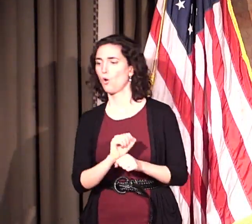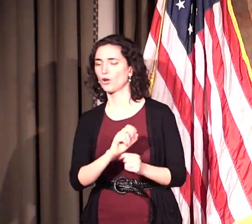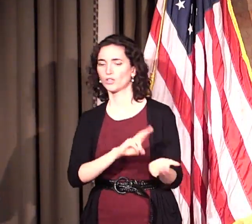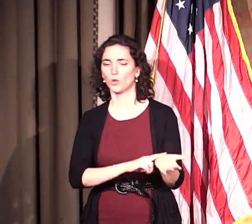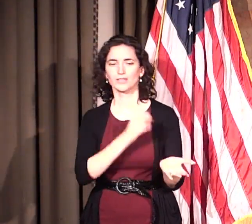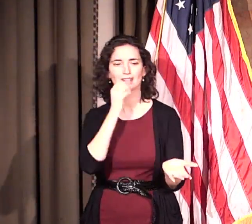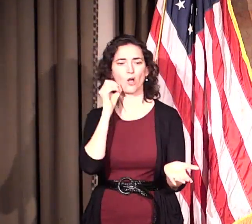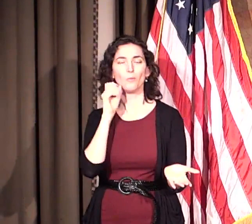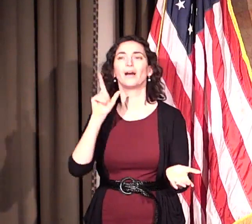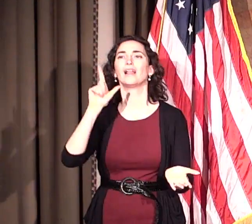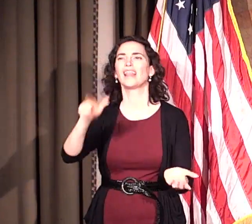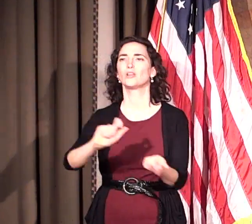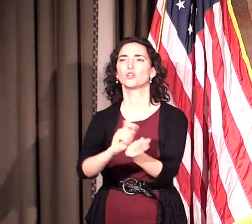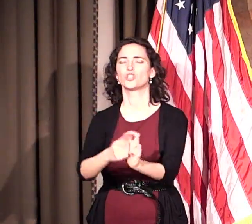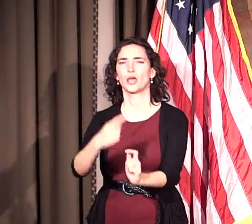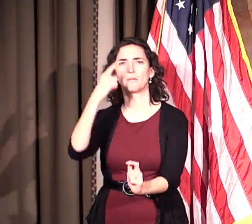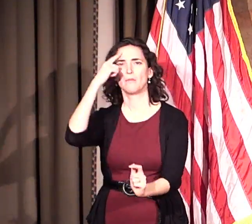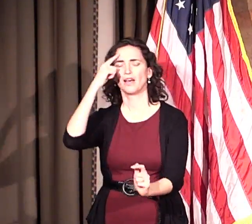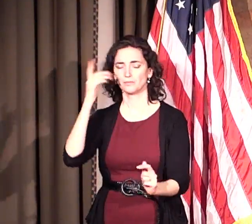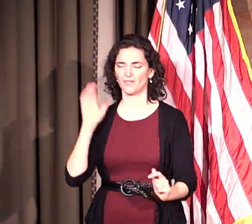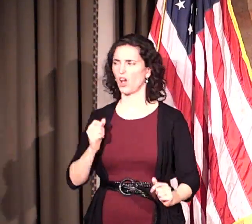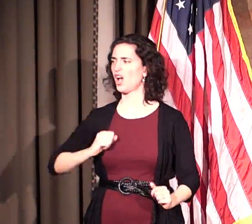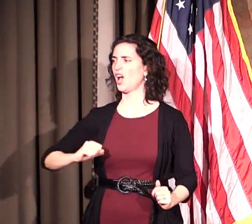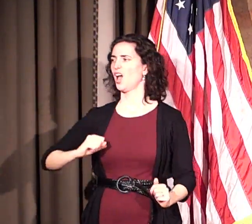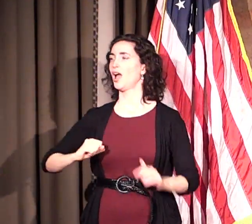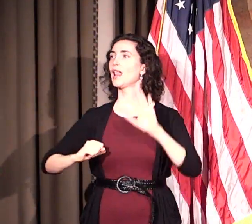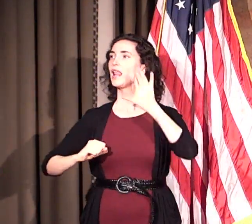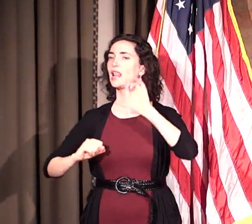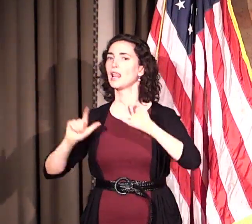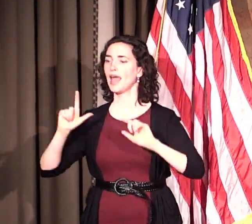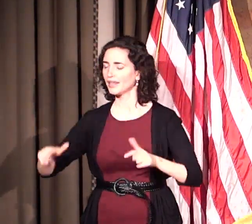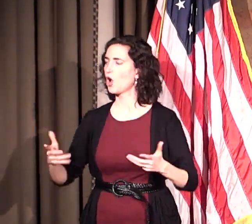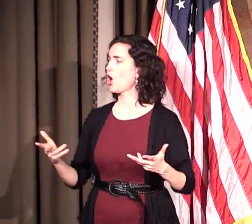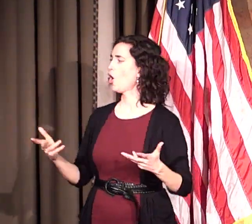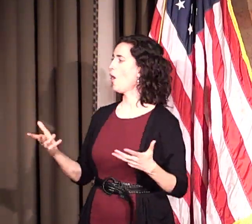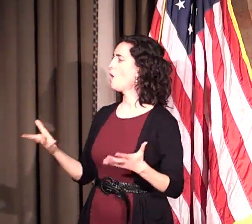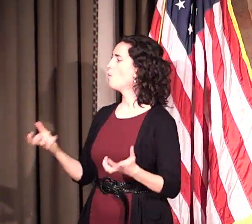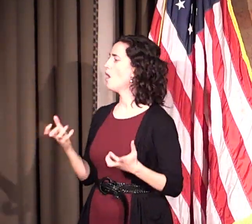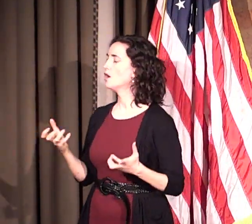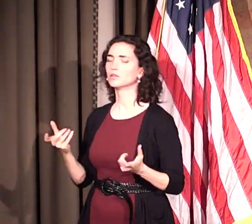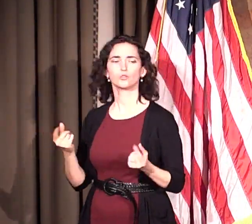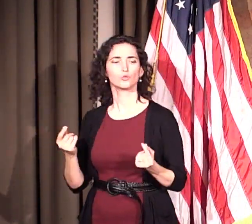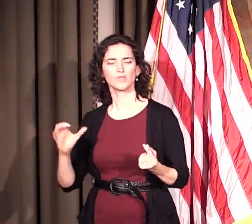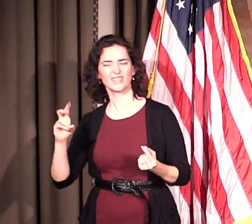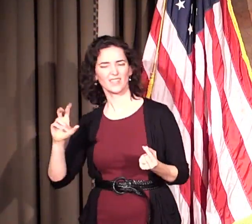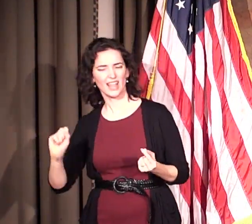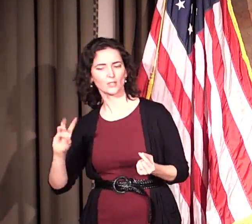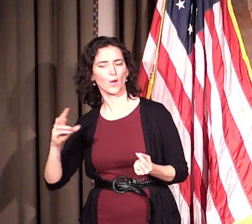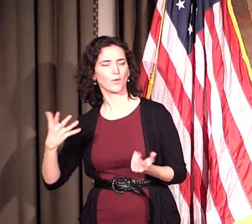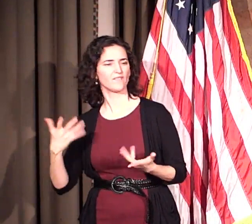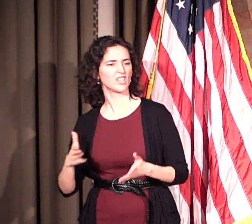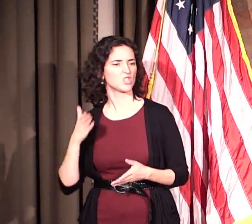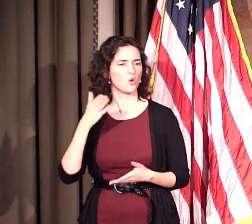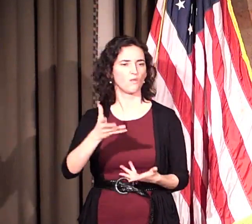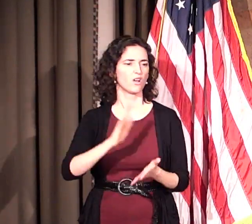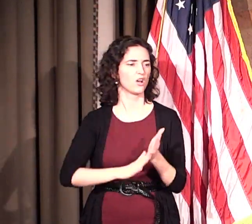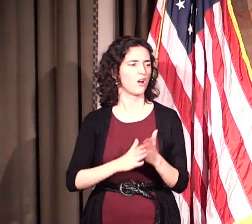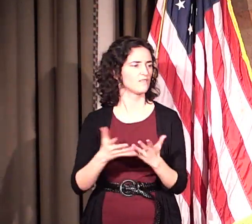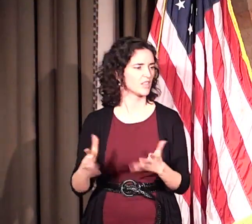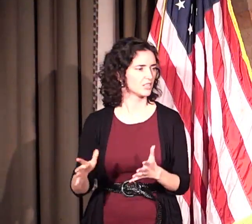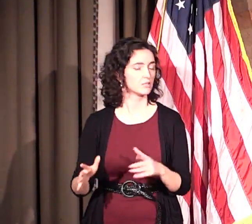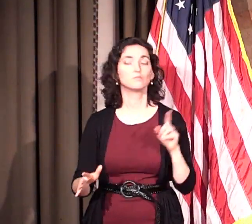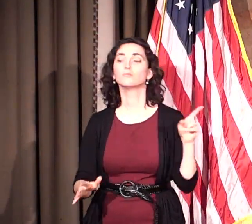decide later that they want vaccines? What will they have to do once CVS and Walgreens is sort of done making these visits? There'll